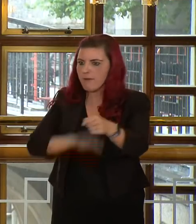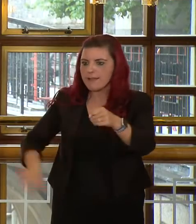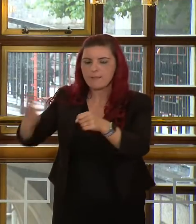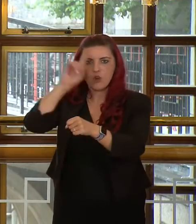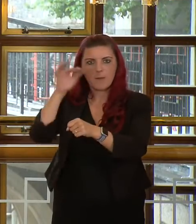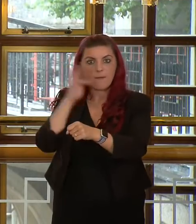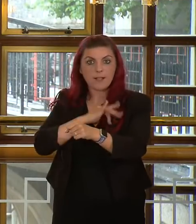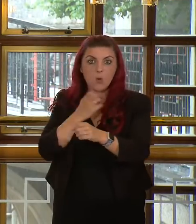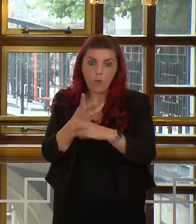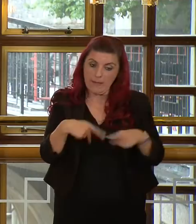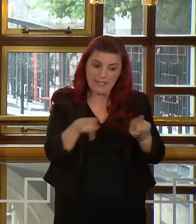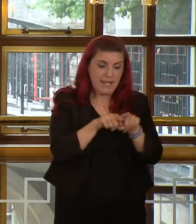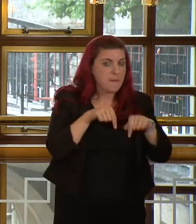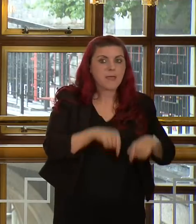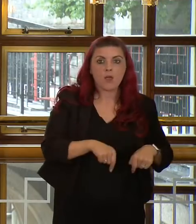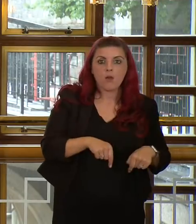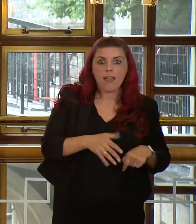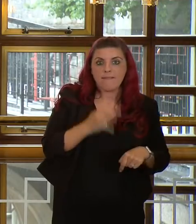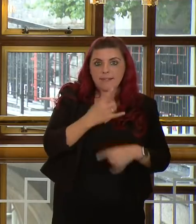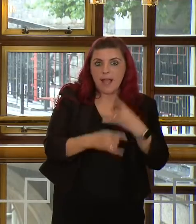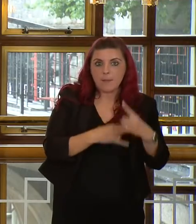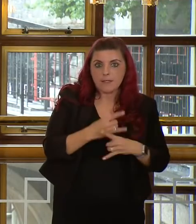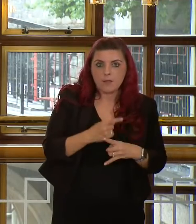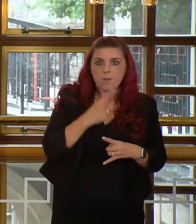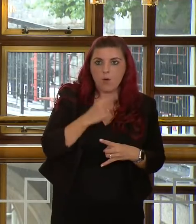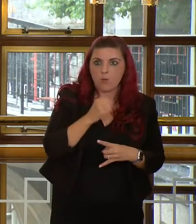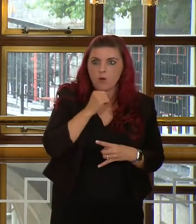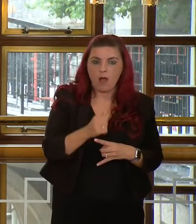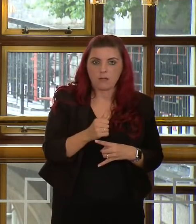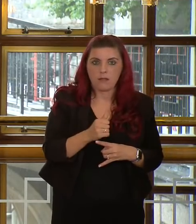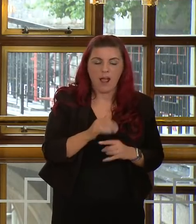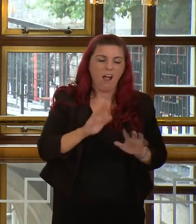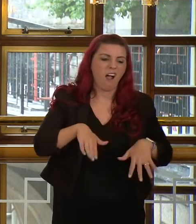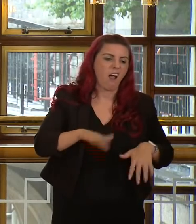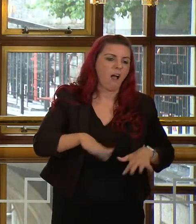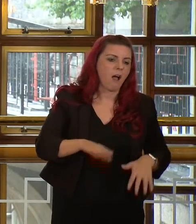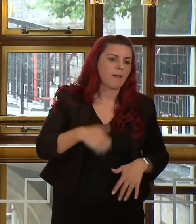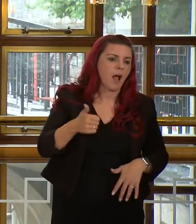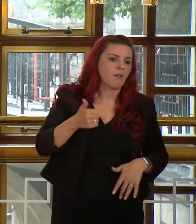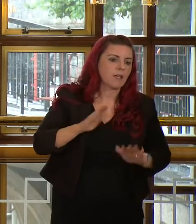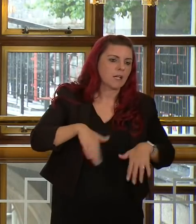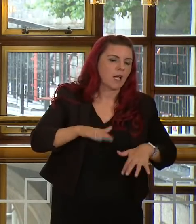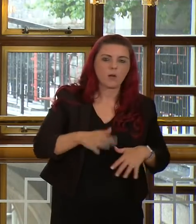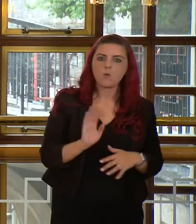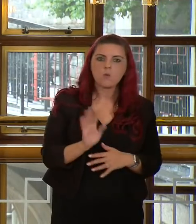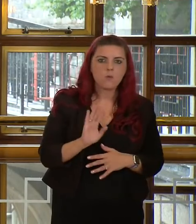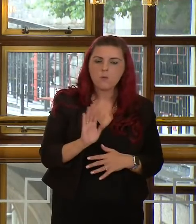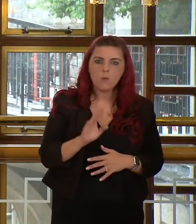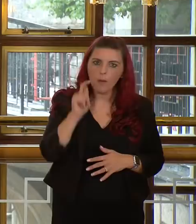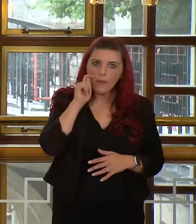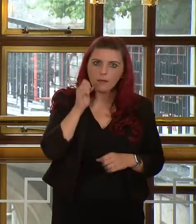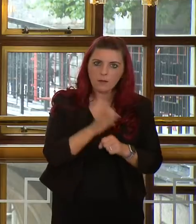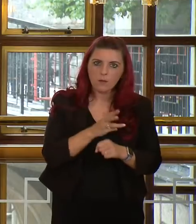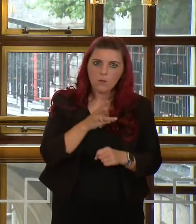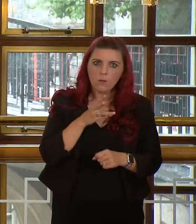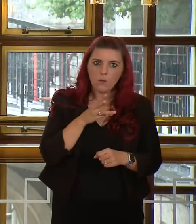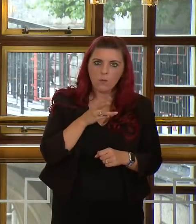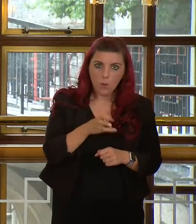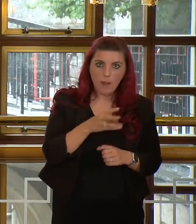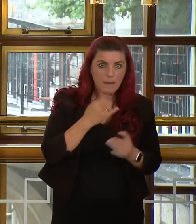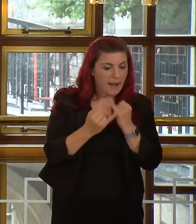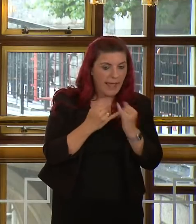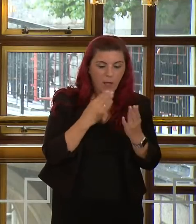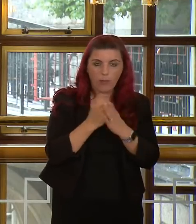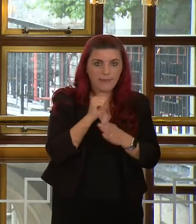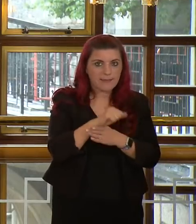open, people are going to get back to work, but we're not complacent at all about the fact that we're going to be playing cat and mouse with this virus for quite some